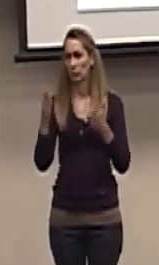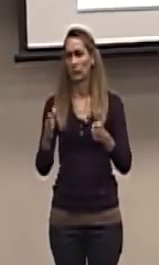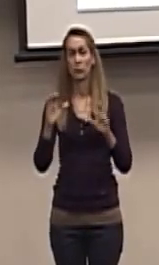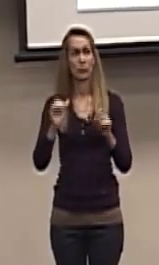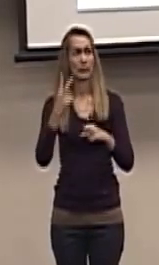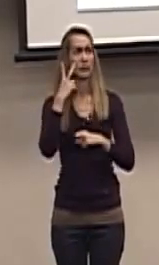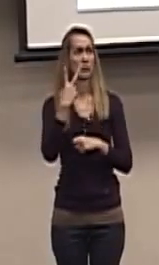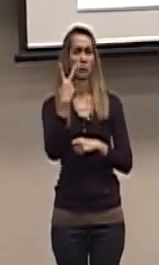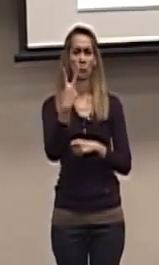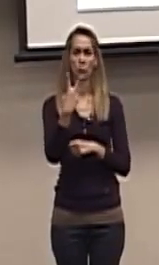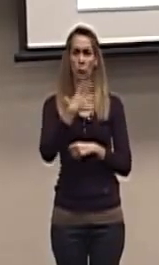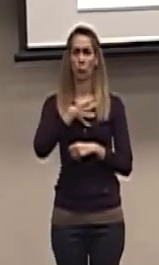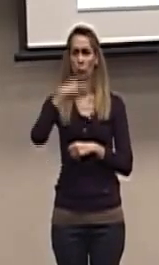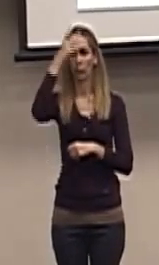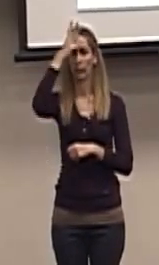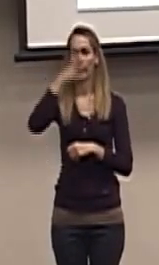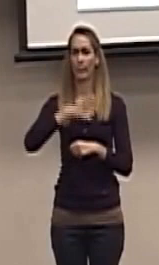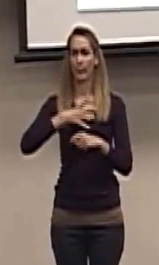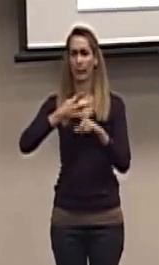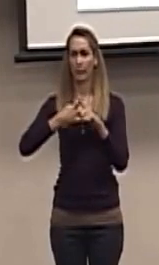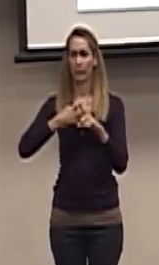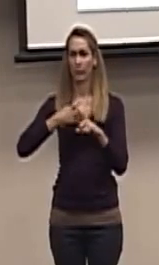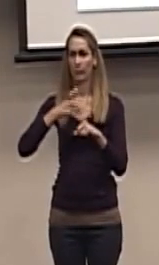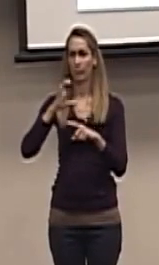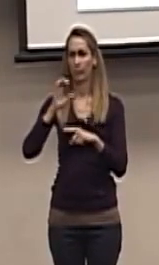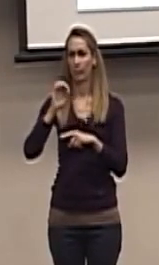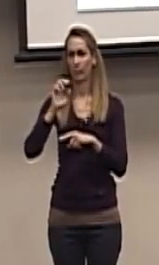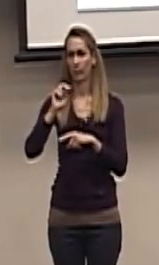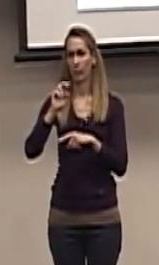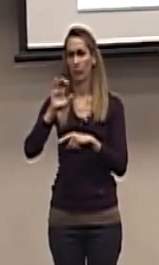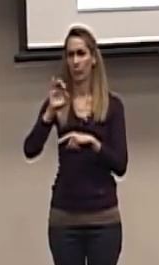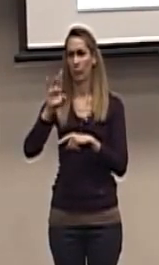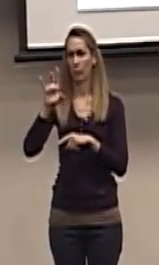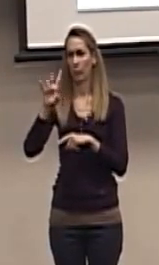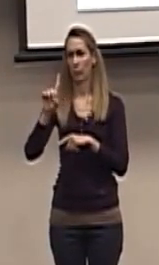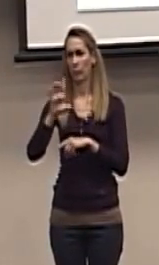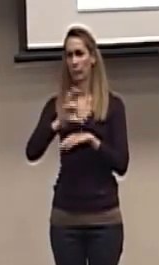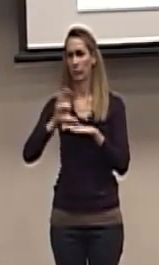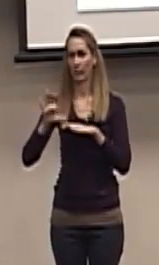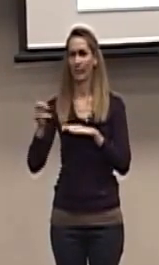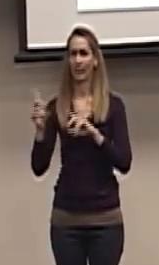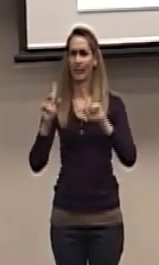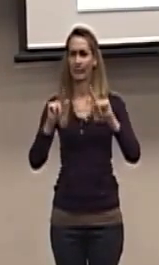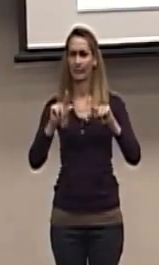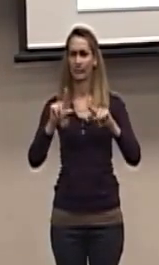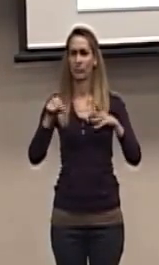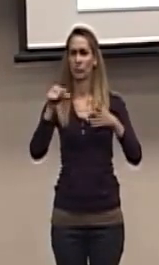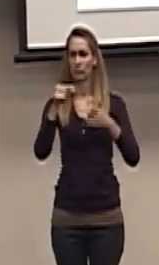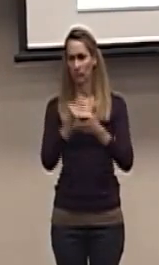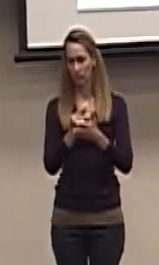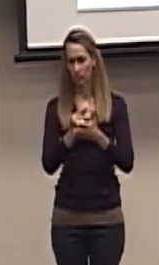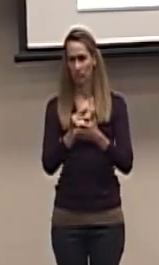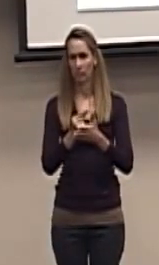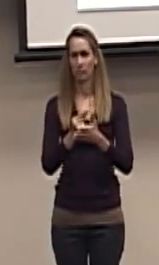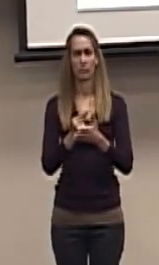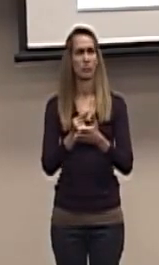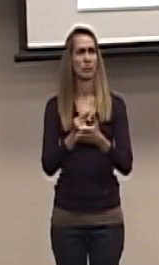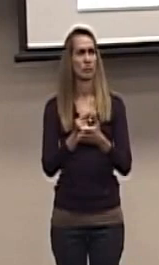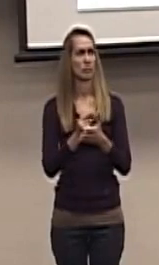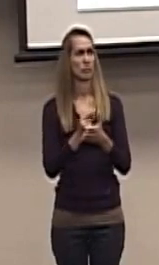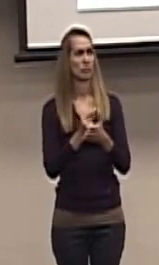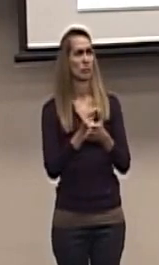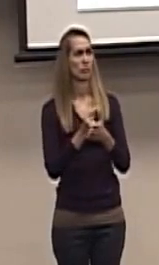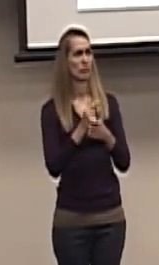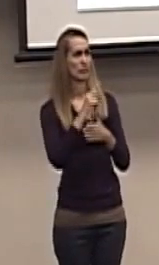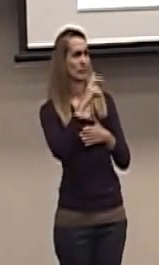These are brethren from Concord Road Church of Christ who attended the graduation. And on the left, second from the left, we